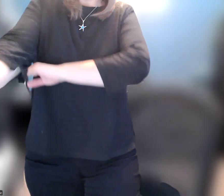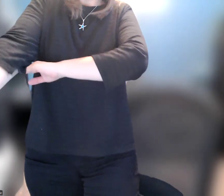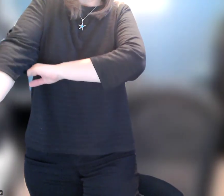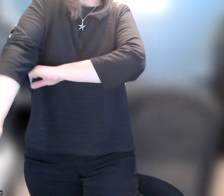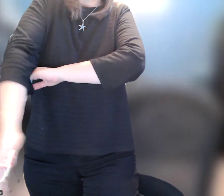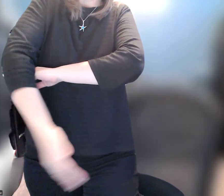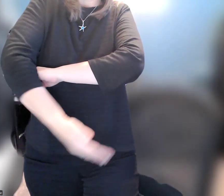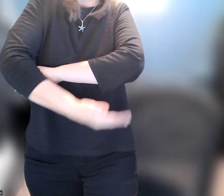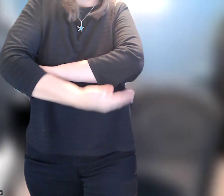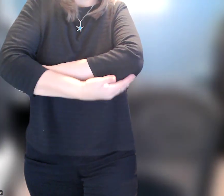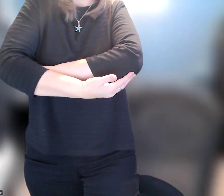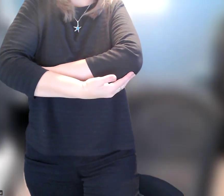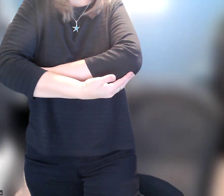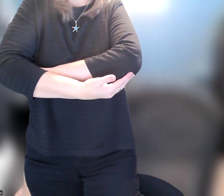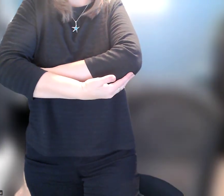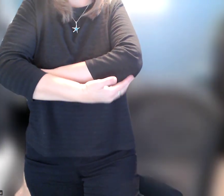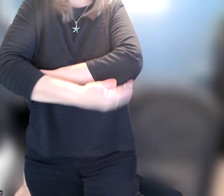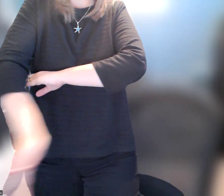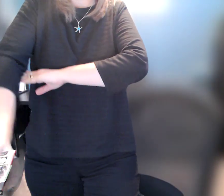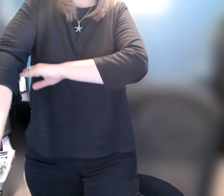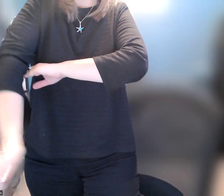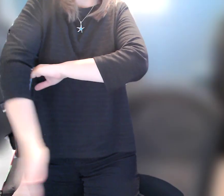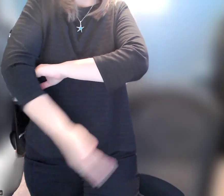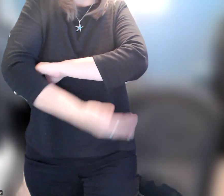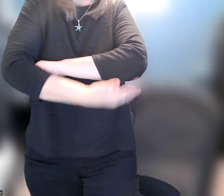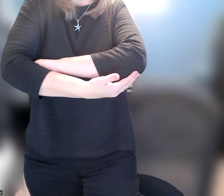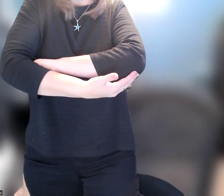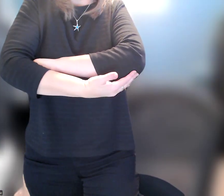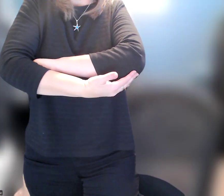we're doing the sun is underneath on the other side of the earth all night.